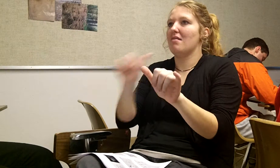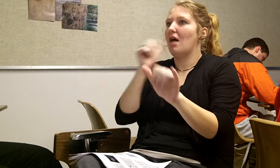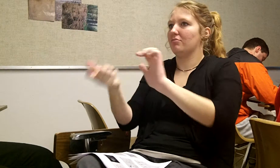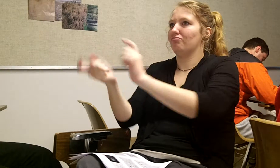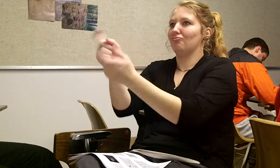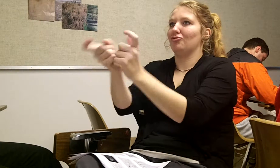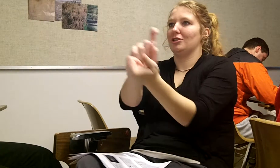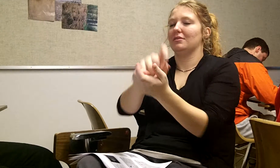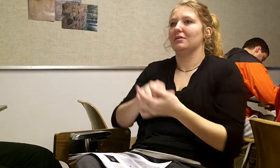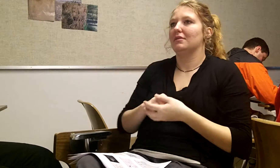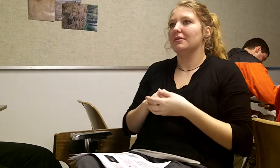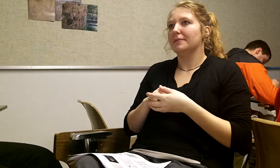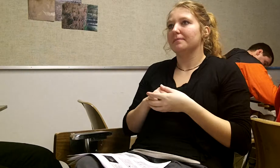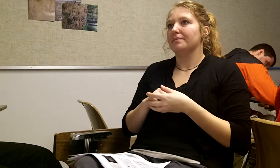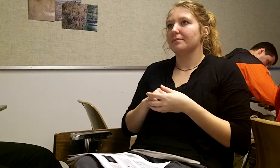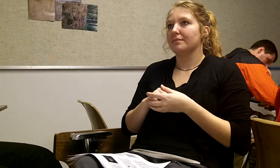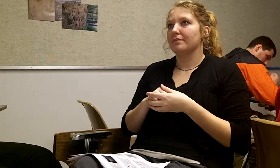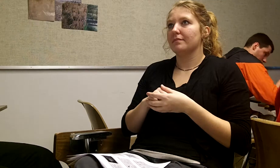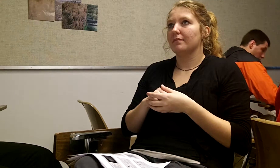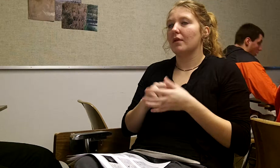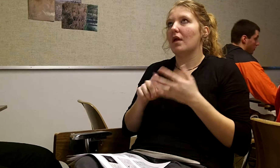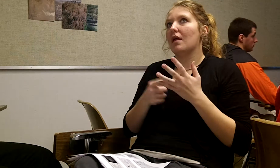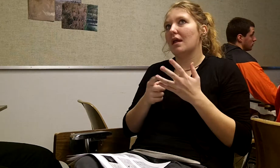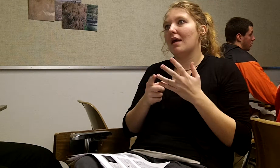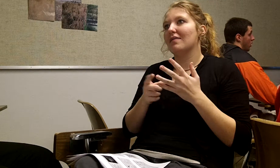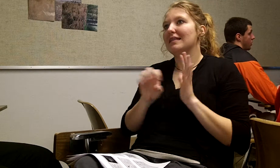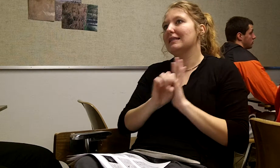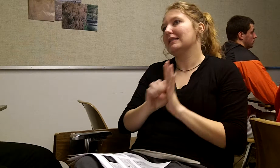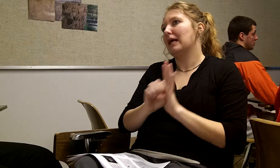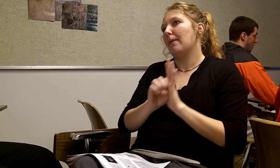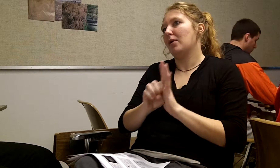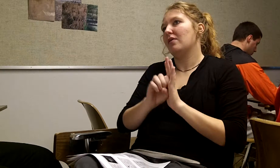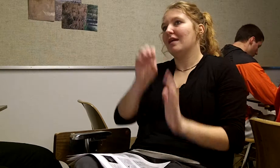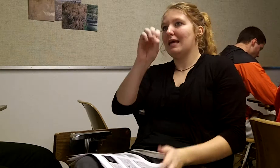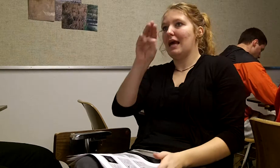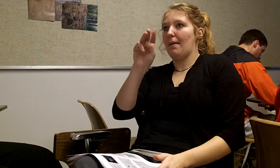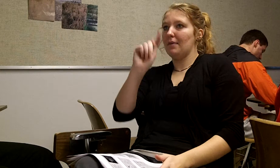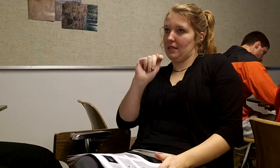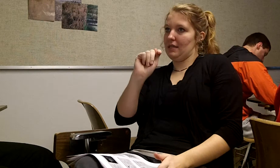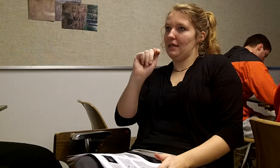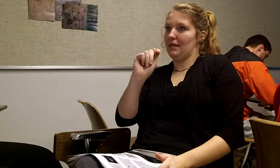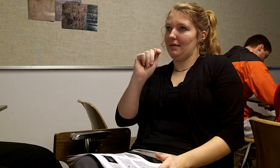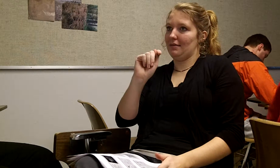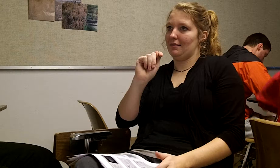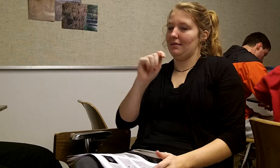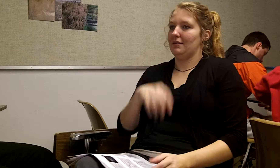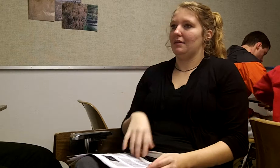example called the epithelial mesenchymal transition, or EMT. For whatever reason, developmental biology is